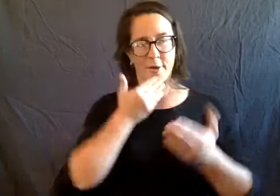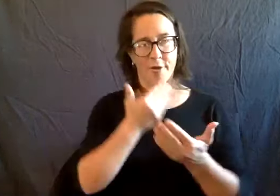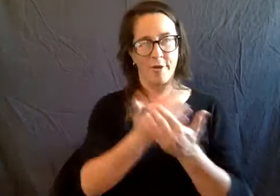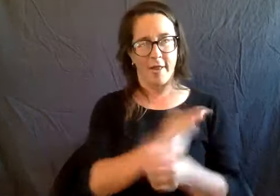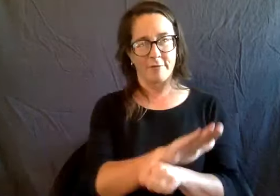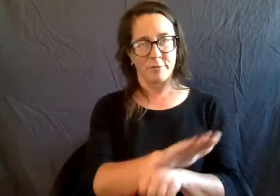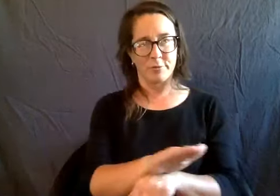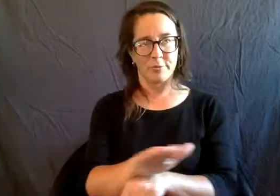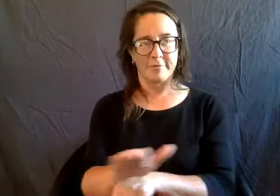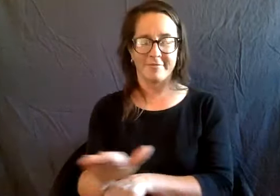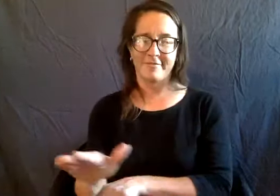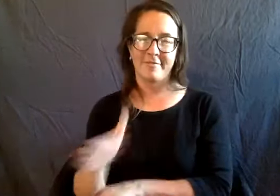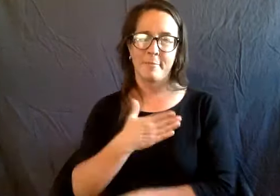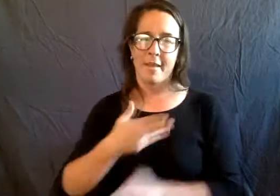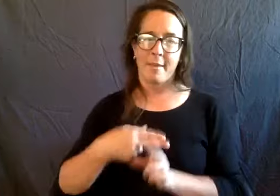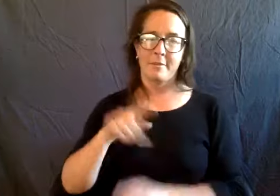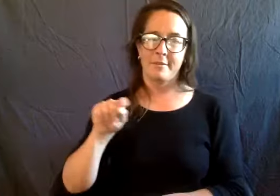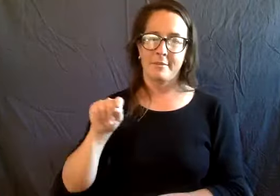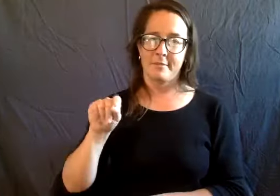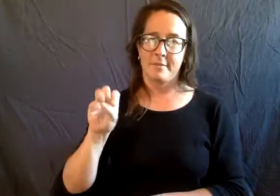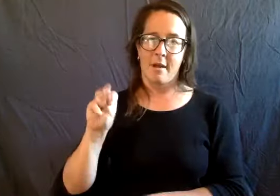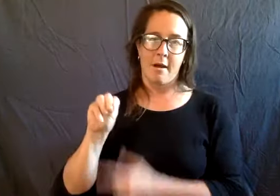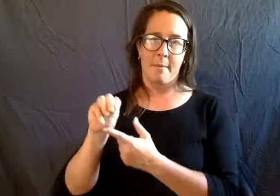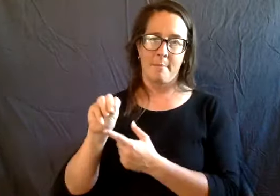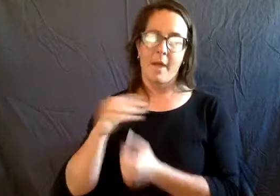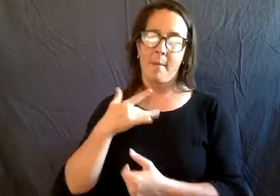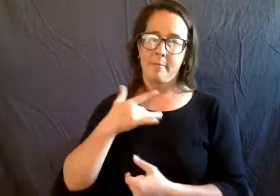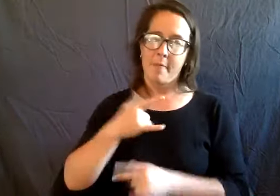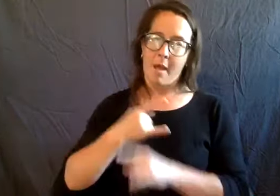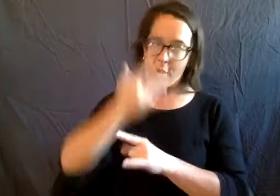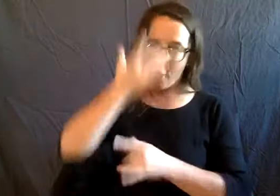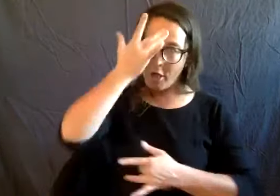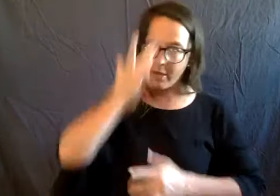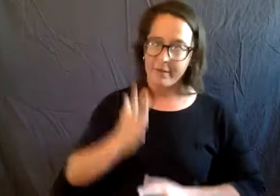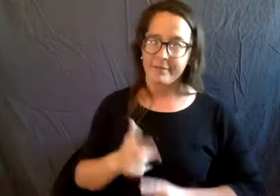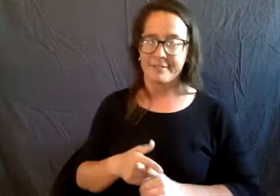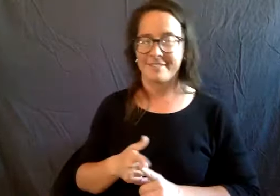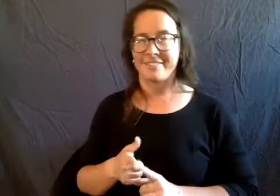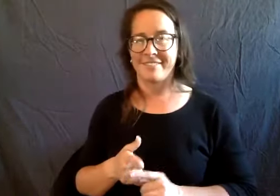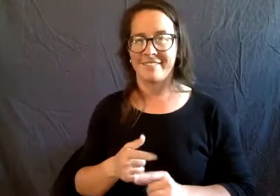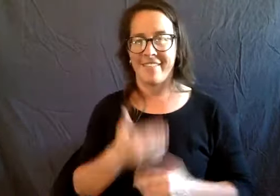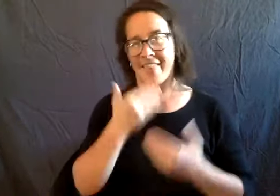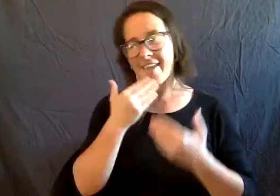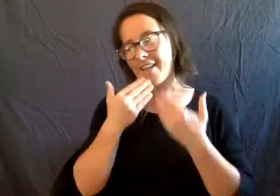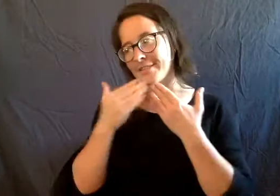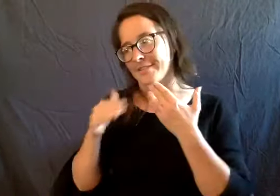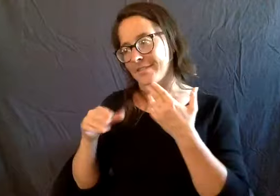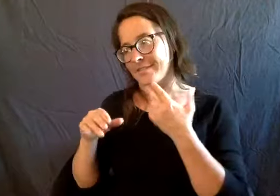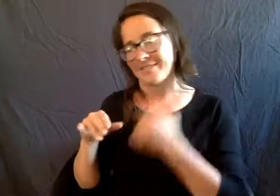good afternoon. My name is Tom. I'm an alcoholic. And Yvonne, thank you for doing this. Can you all hear me all right? Give me a thumbs